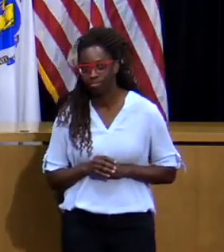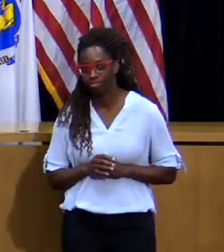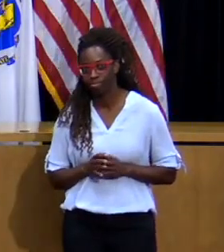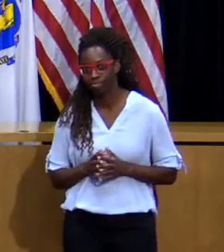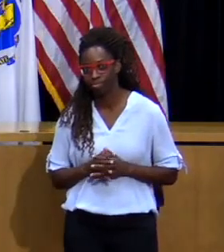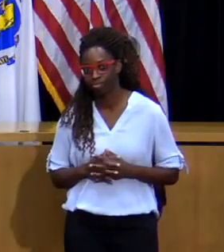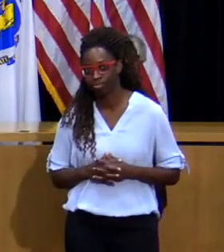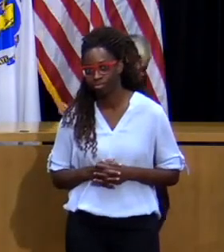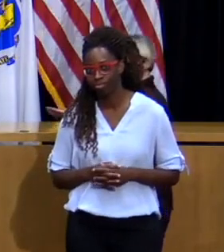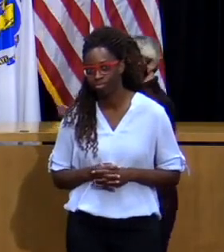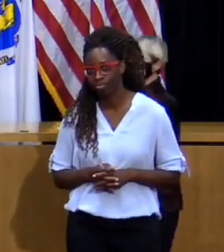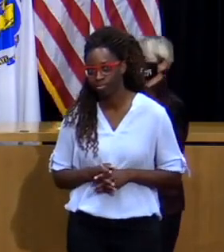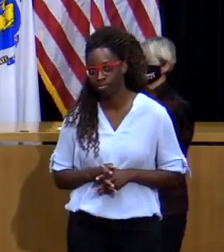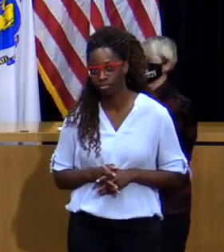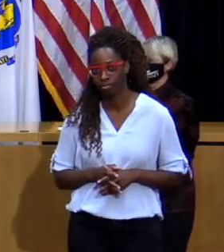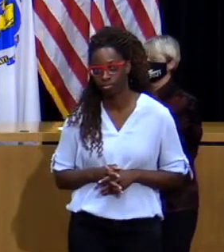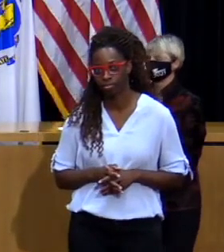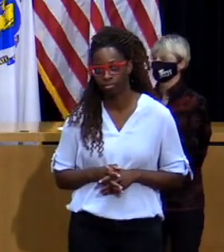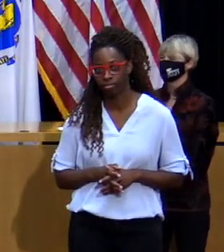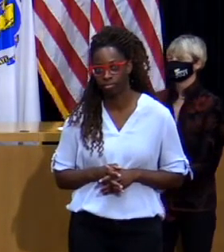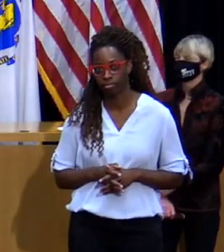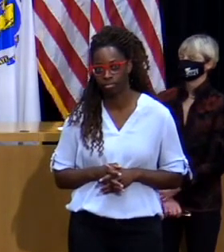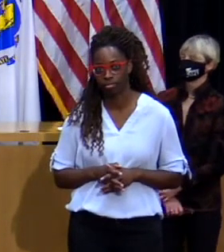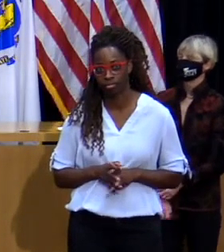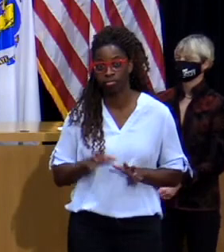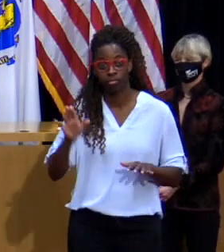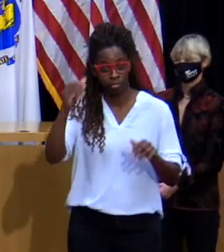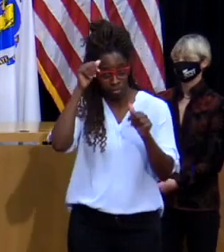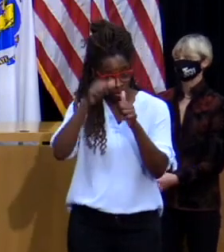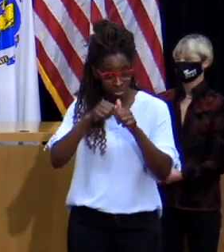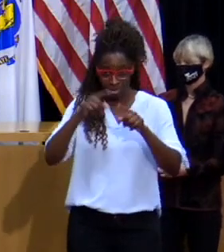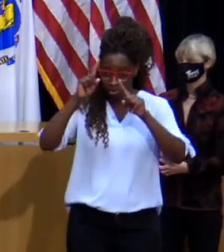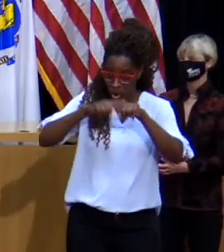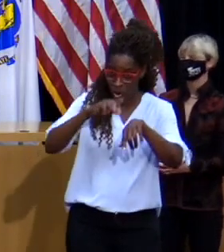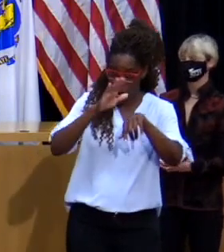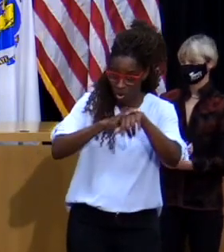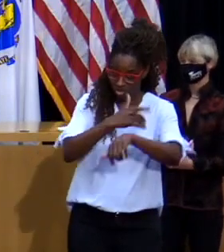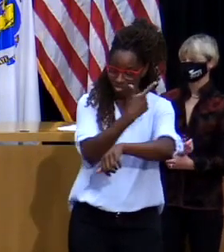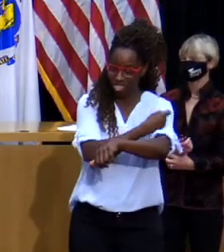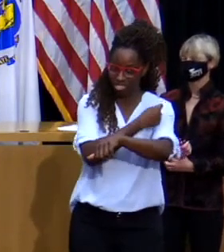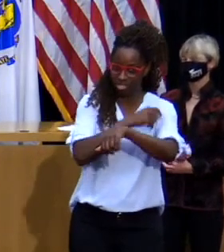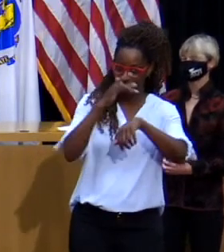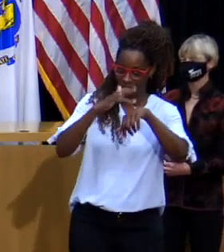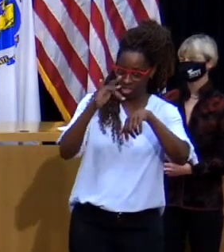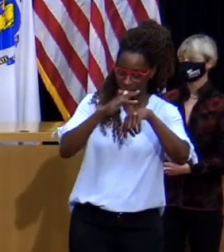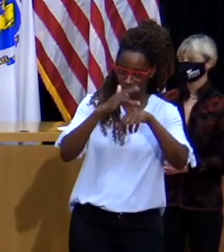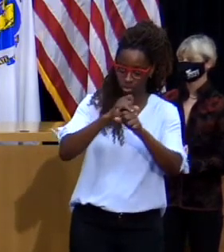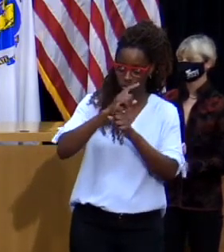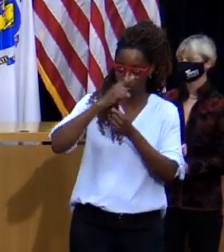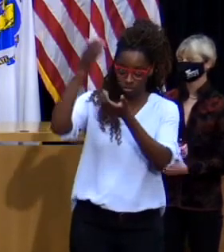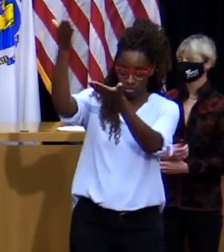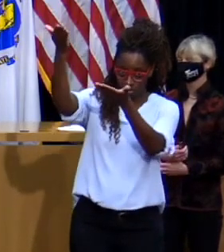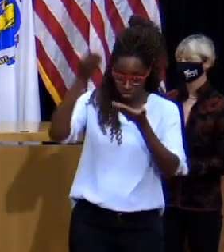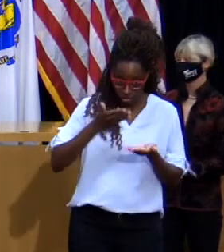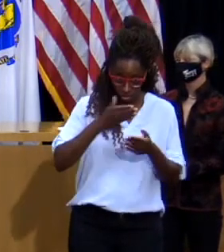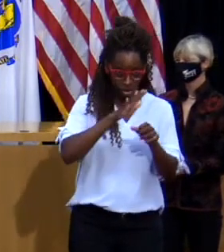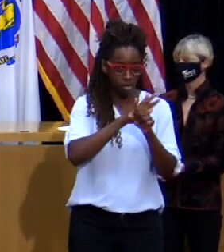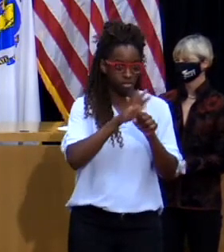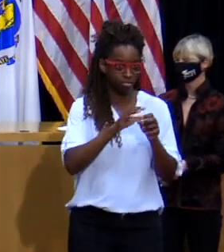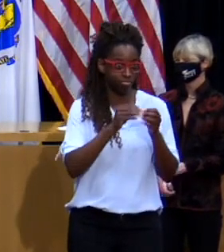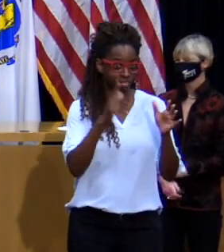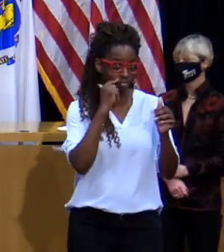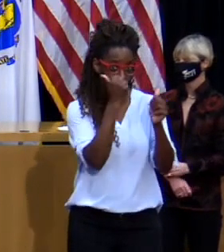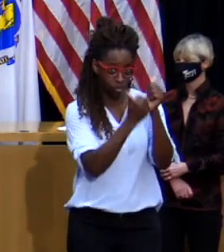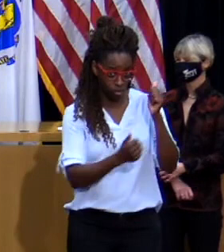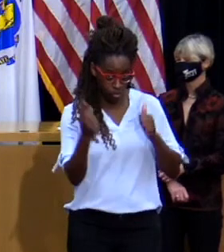So with all the caveats that we are dependent on all of the vaccines in the supply or in the research pipeline receiving an